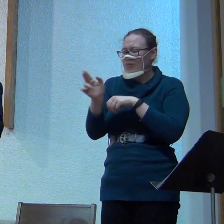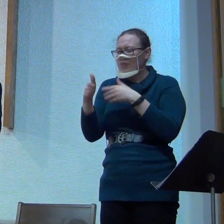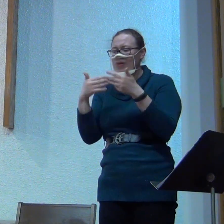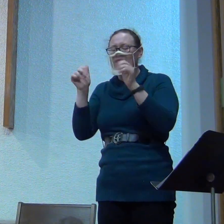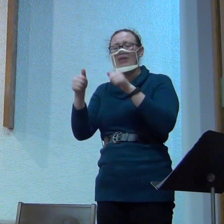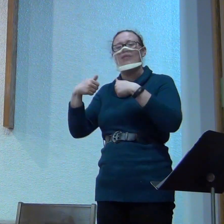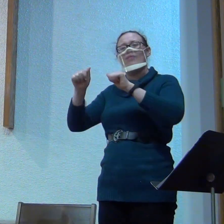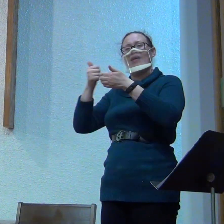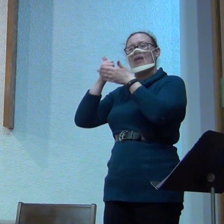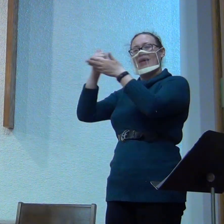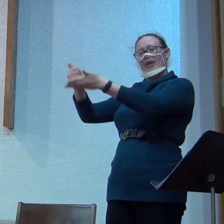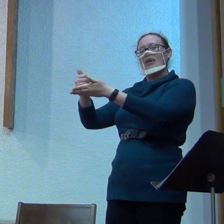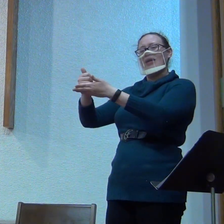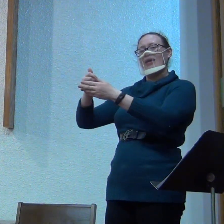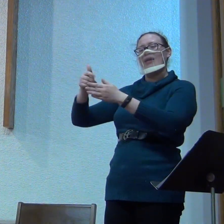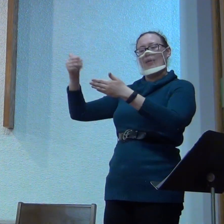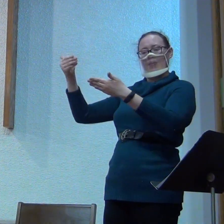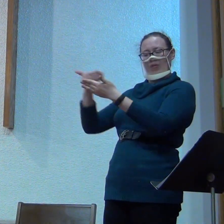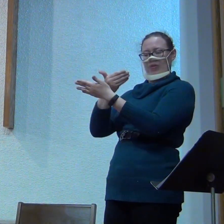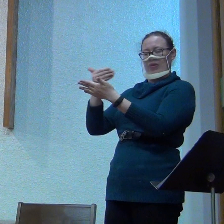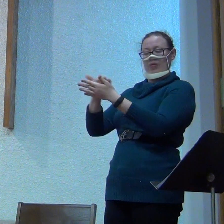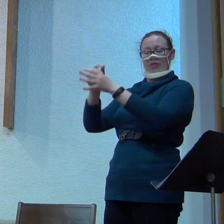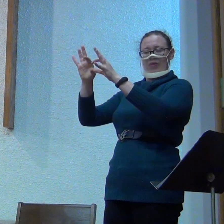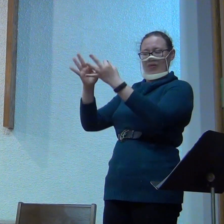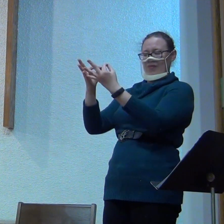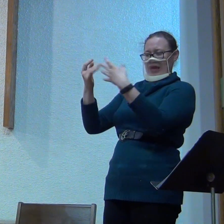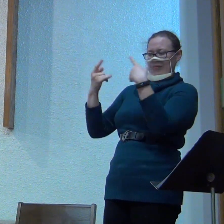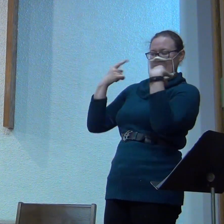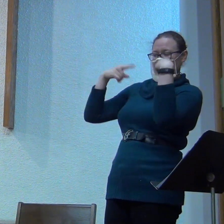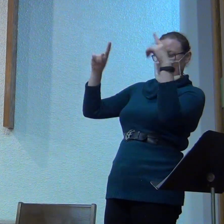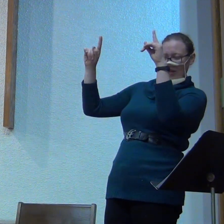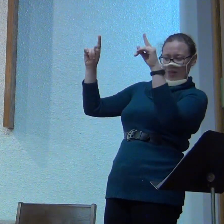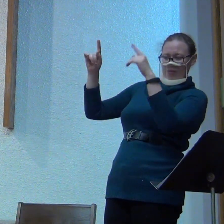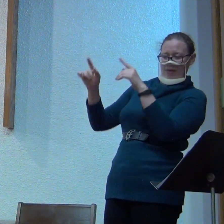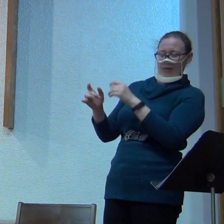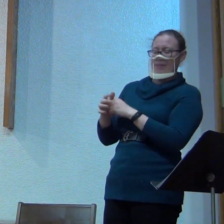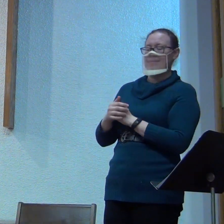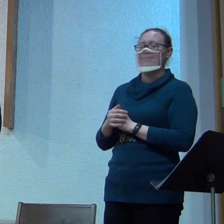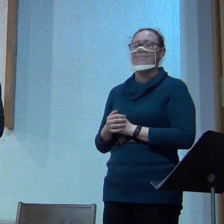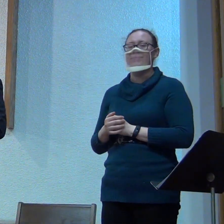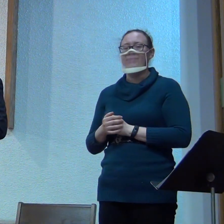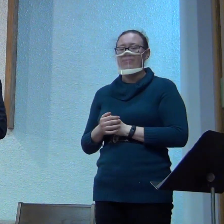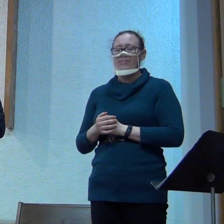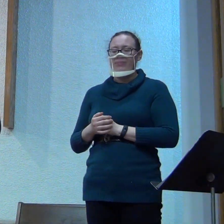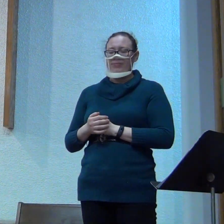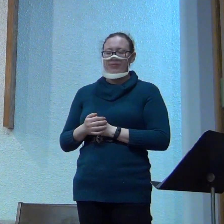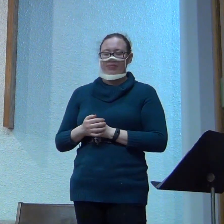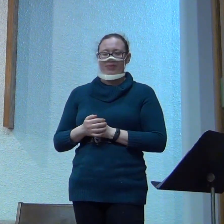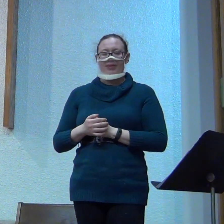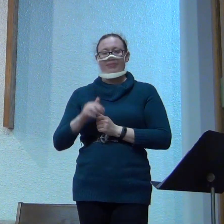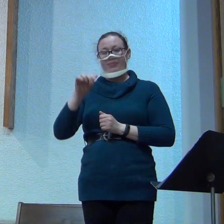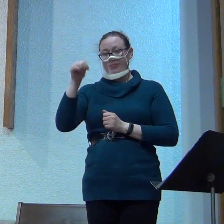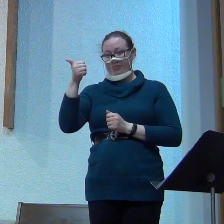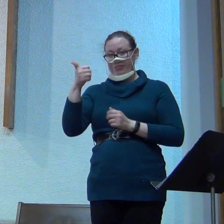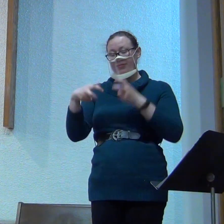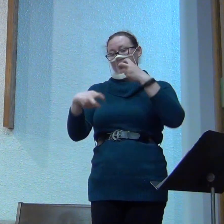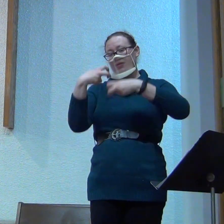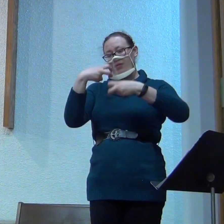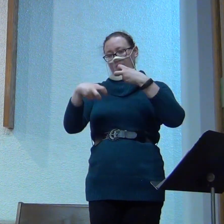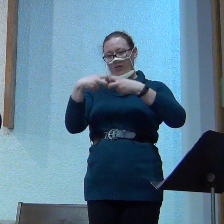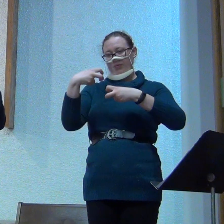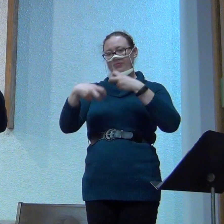couple started on this celebratory note. And the other thing that's very different